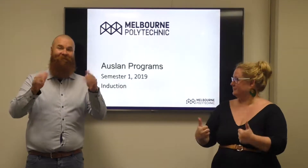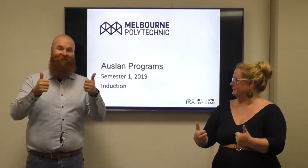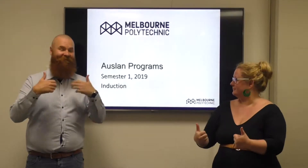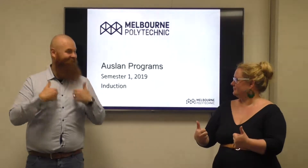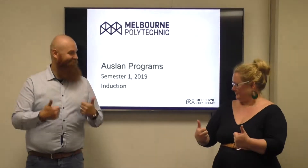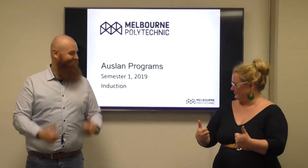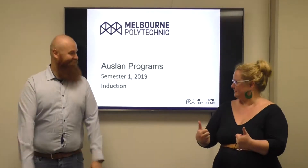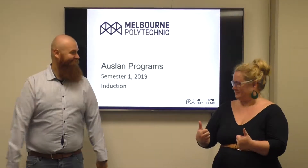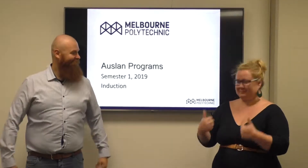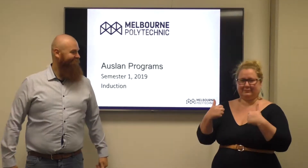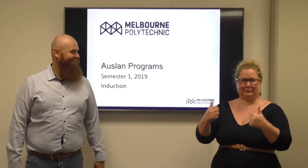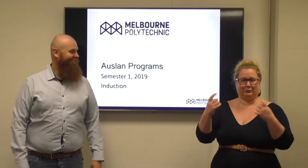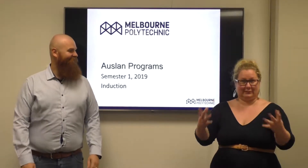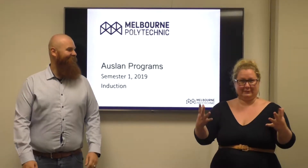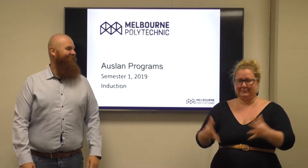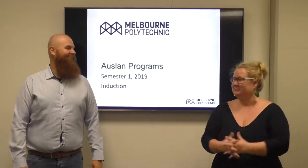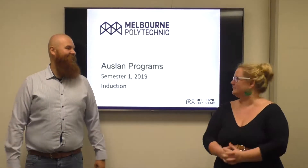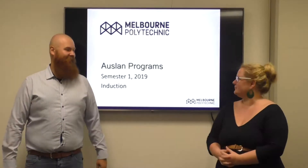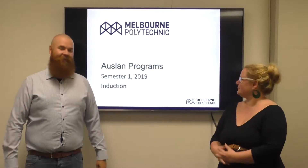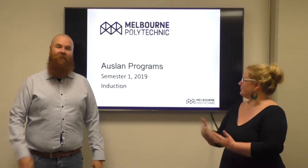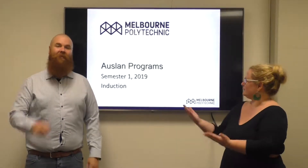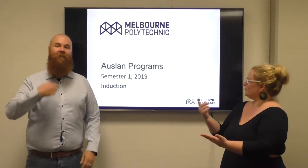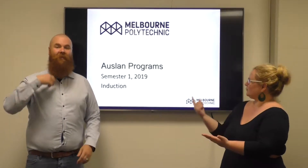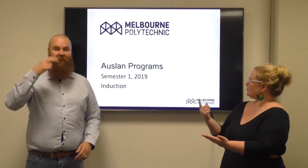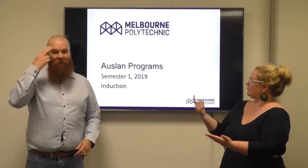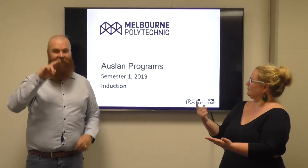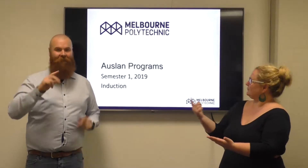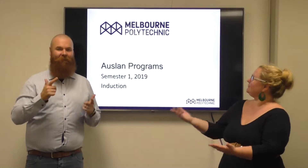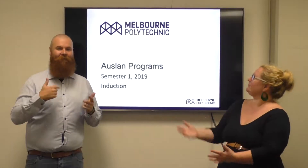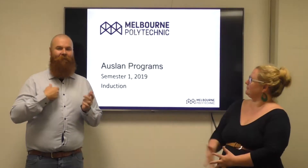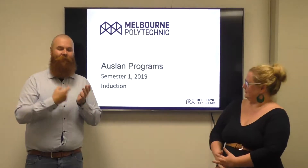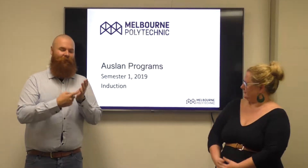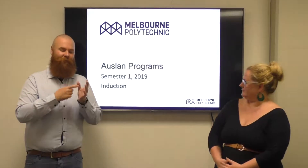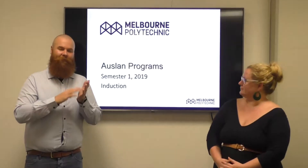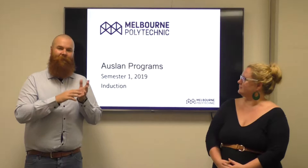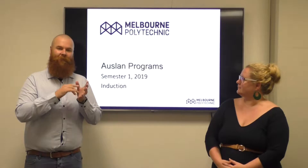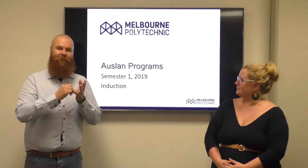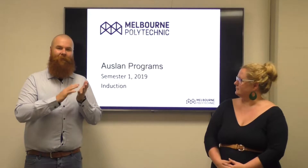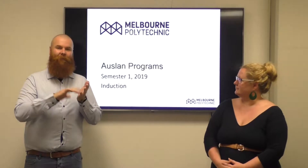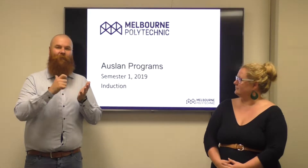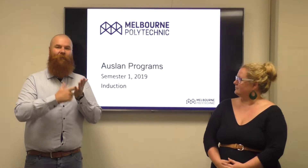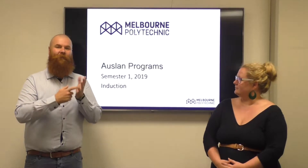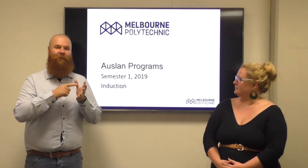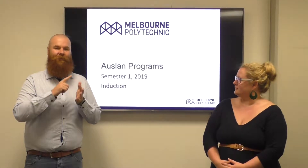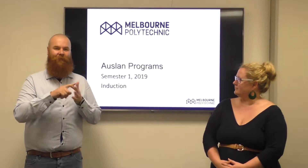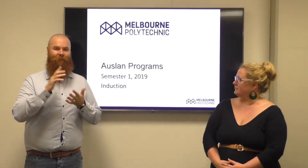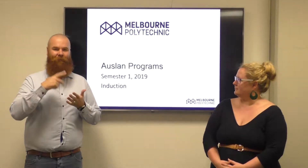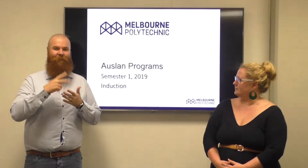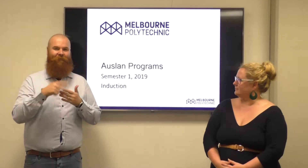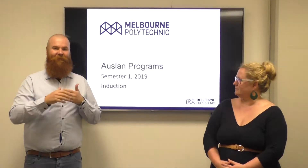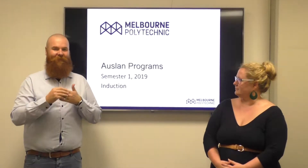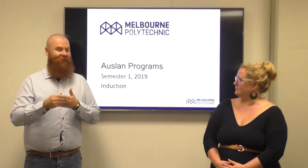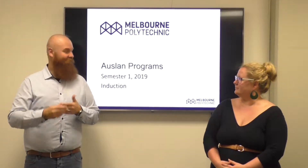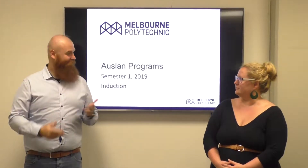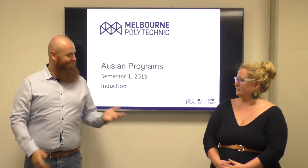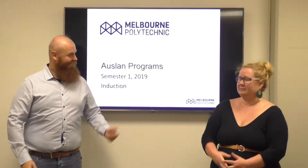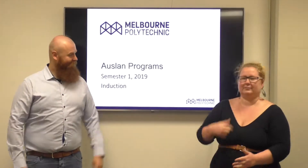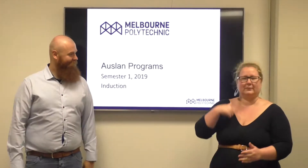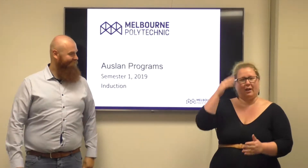Hello, how are you? Yeah, great. Ready? My name is Ramis McRae. I'm a program